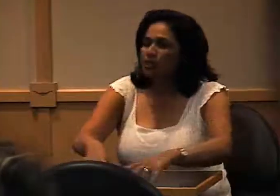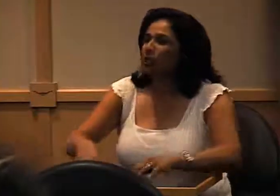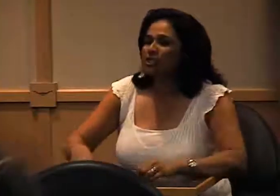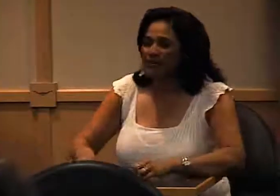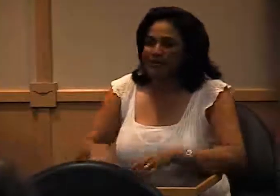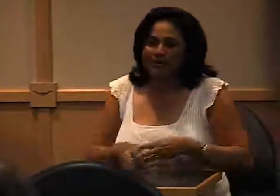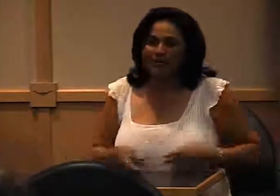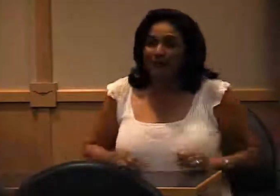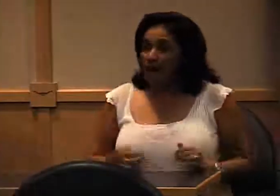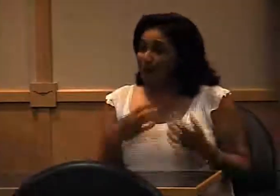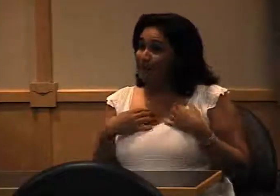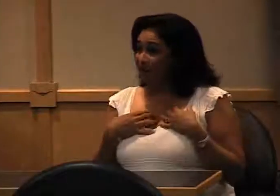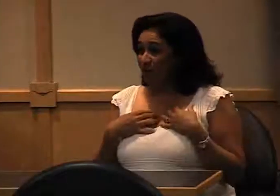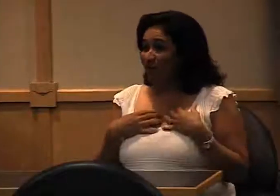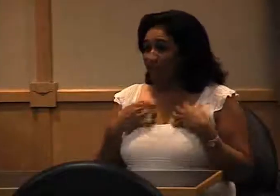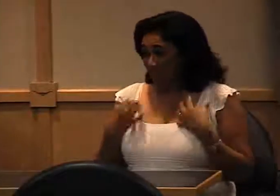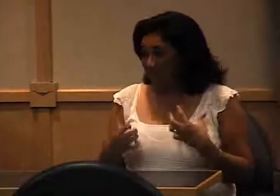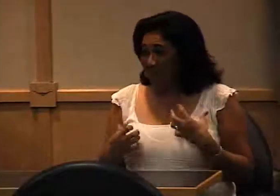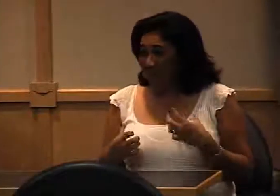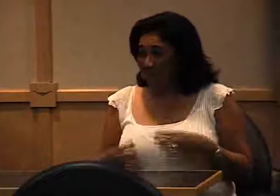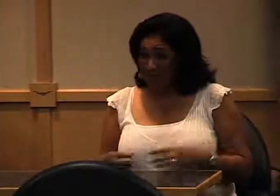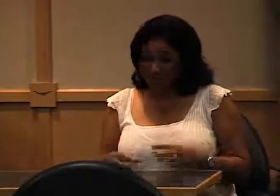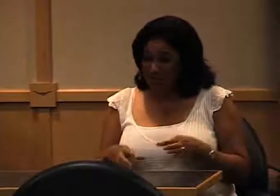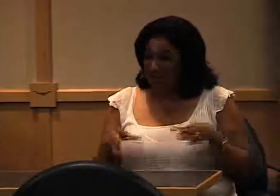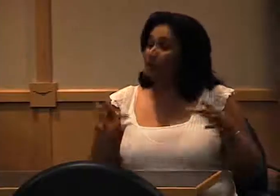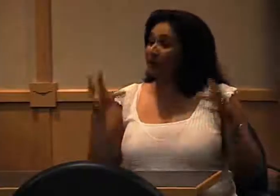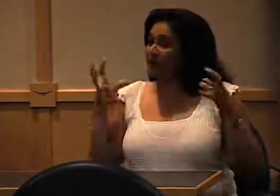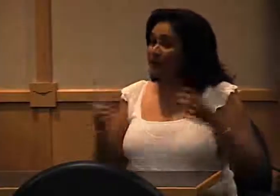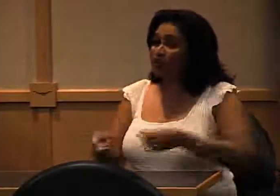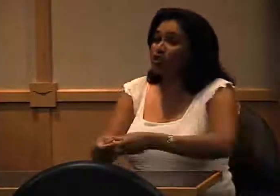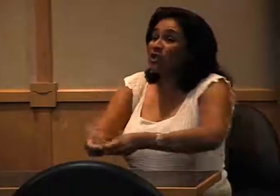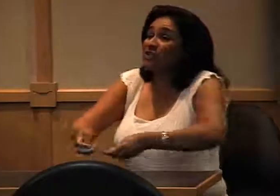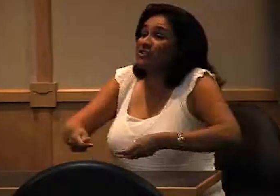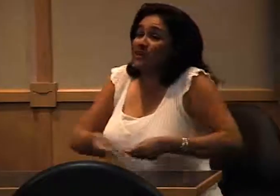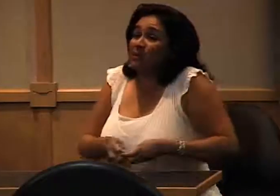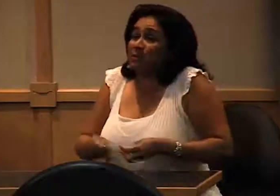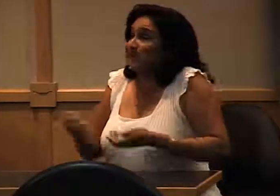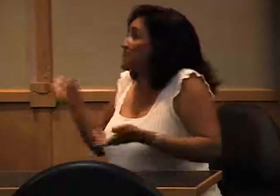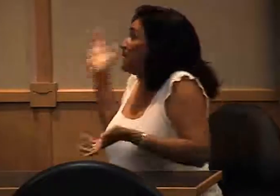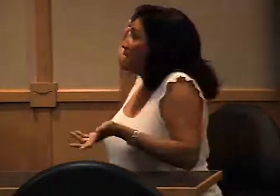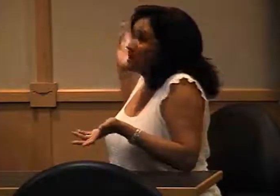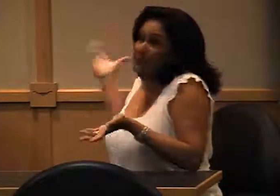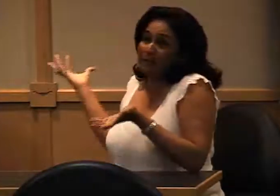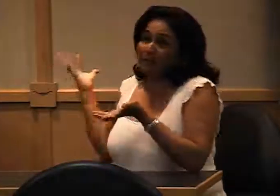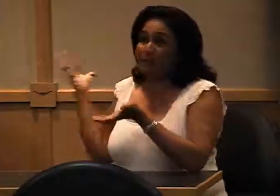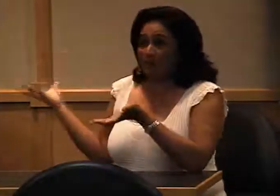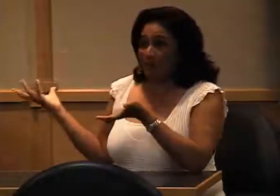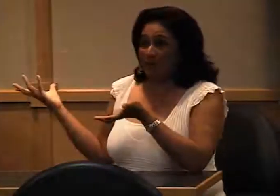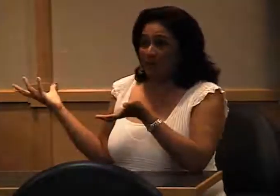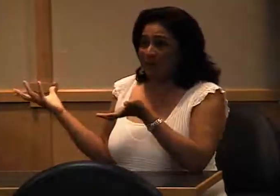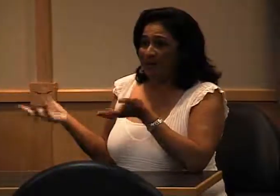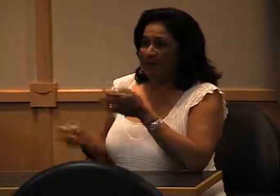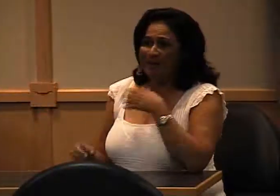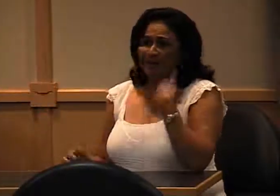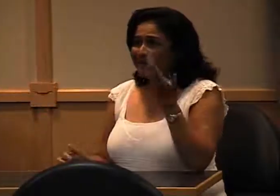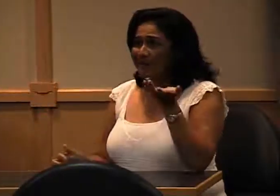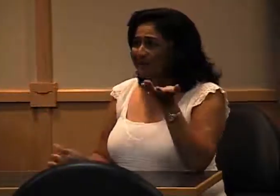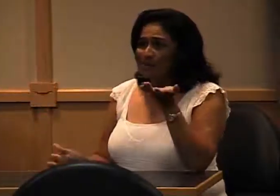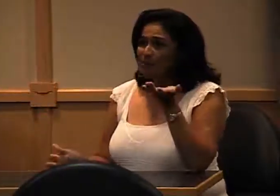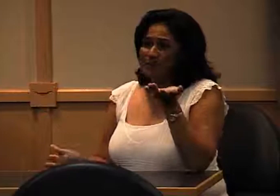touch things. I'm being taught in math that my children are gonna have to touch things when I'm explaining something in Blackboard. And that didn't exist